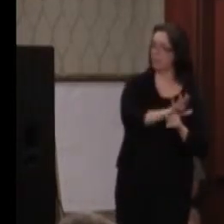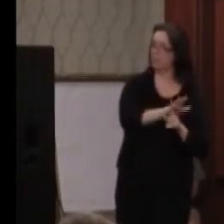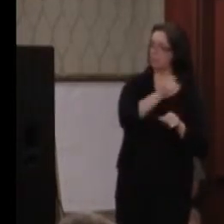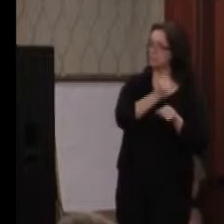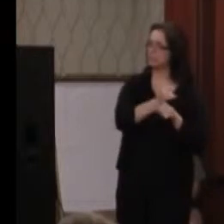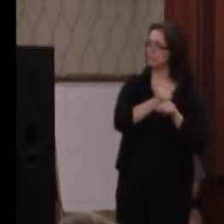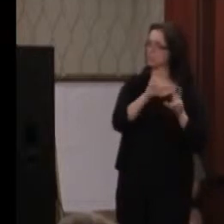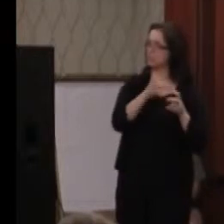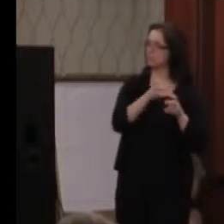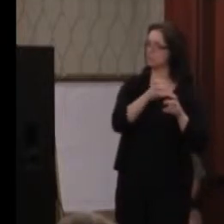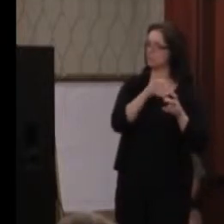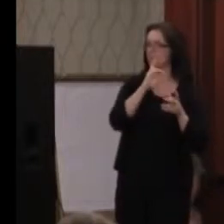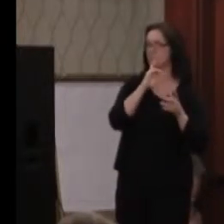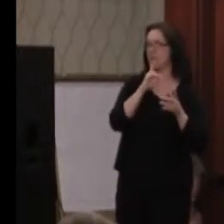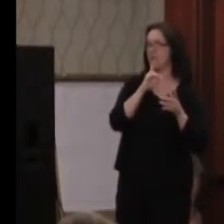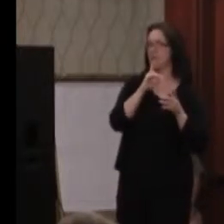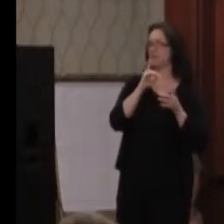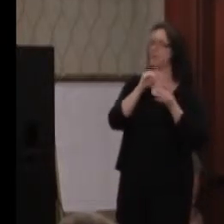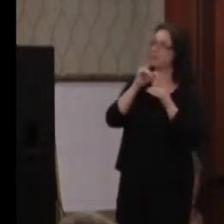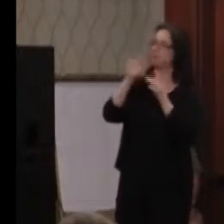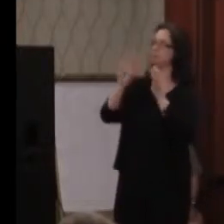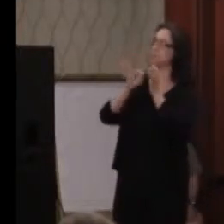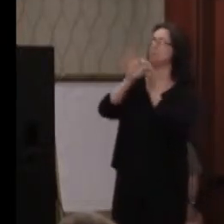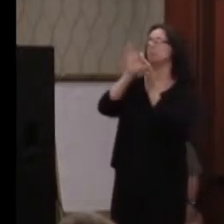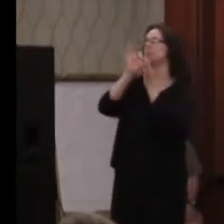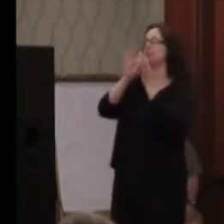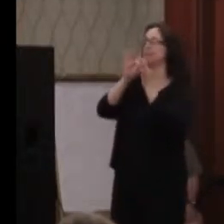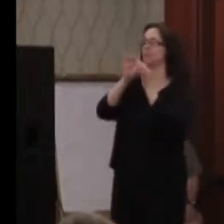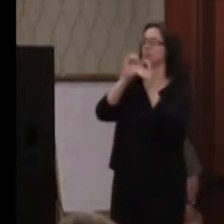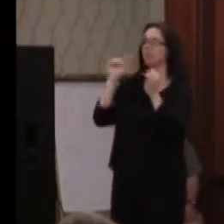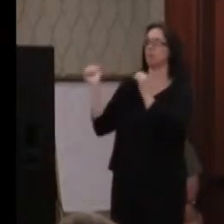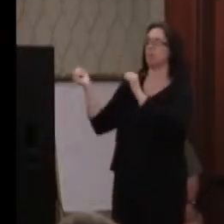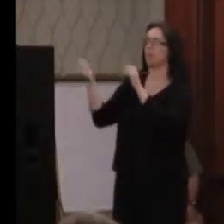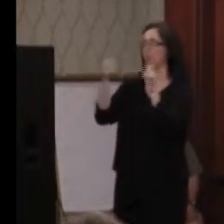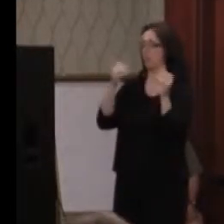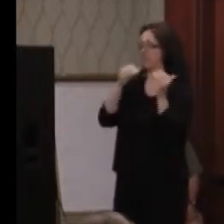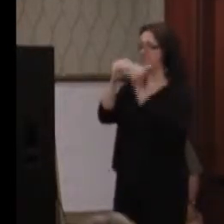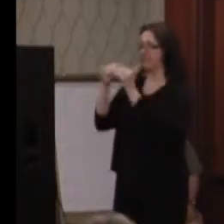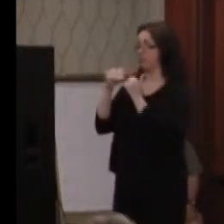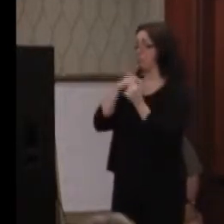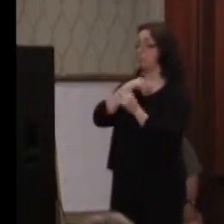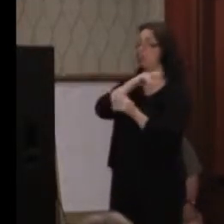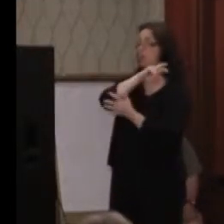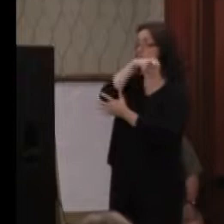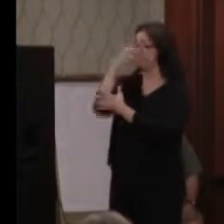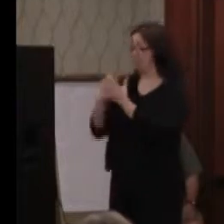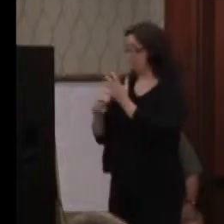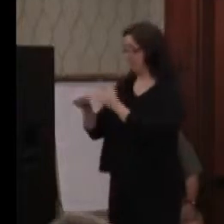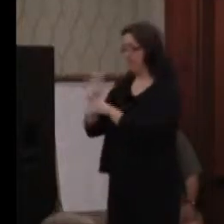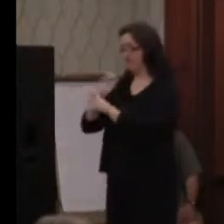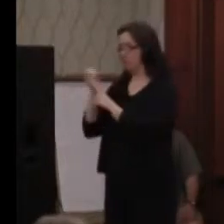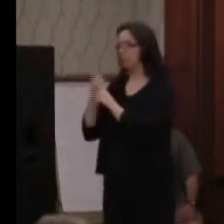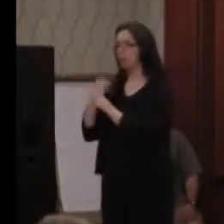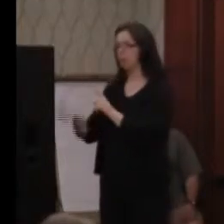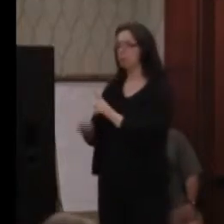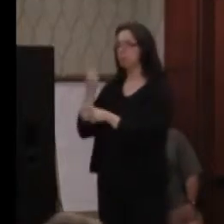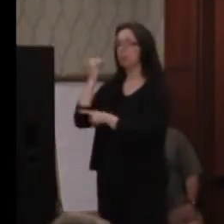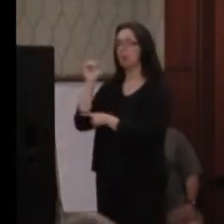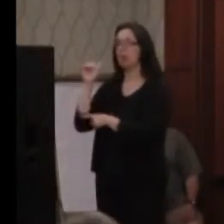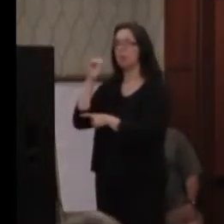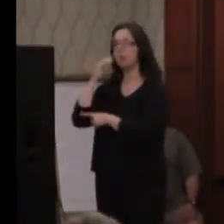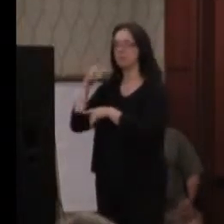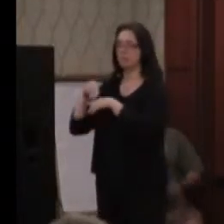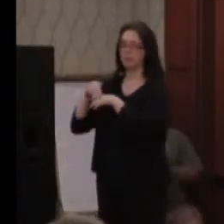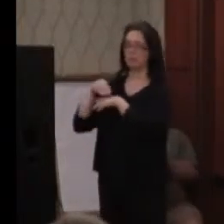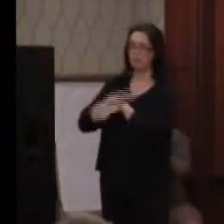represent microcosms of the ideal society where all are equal. Once I got into that environment, I understood that because of the